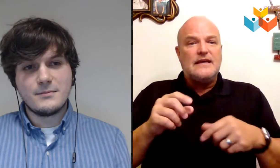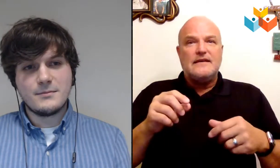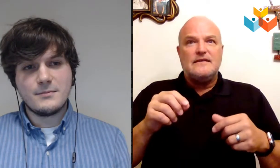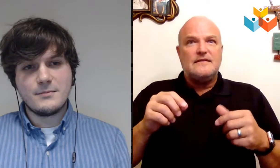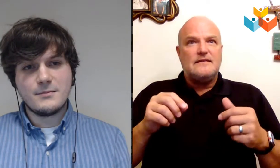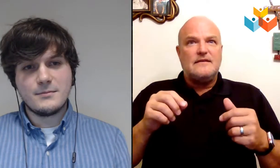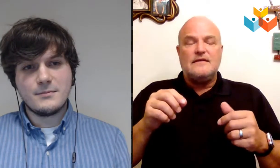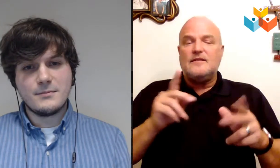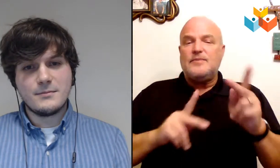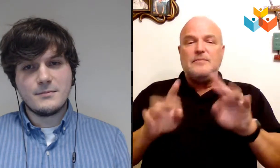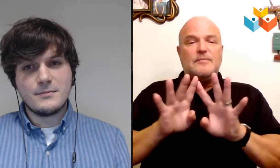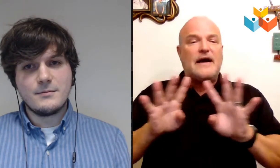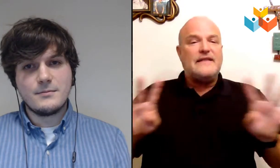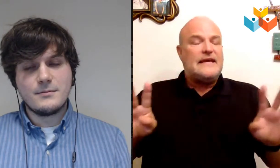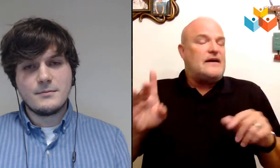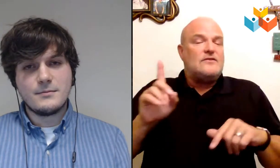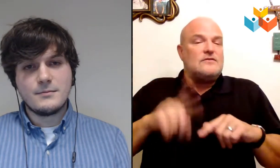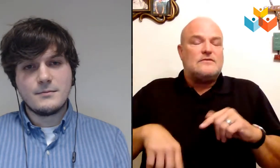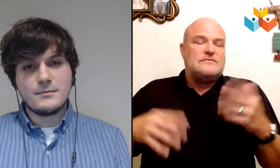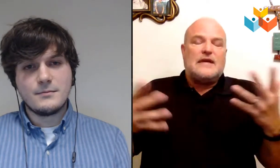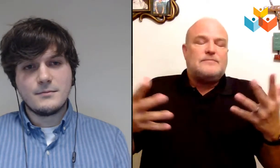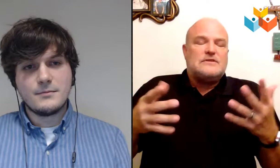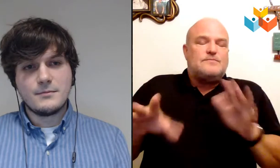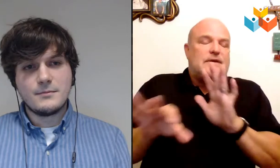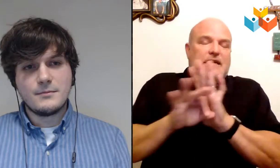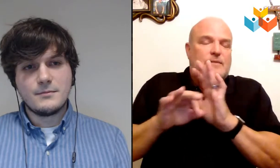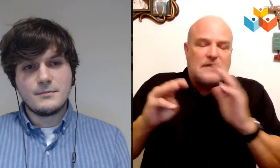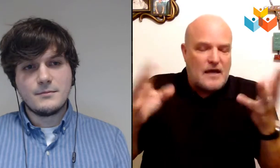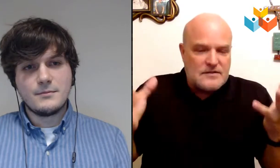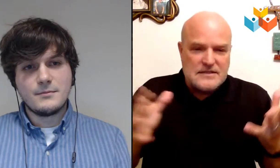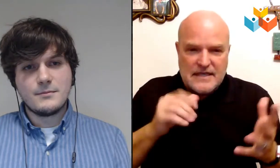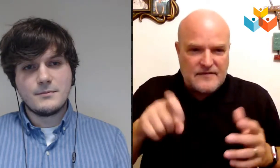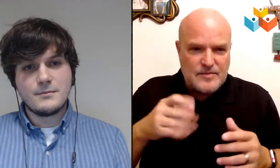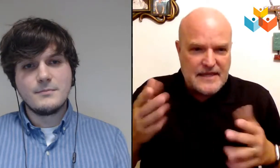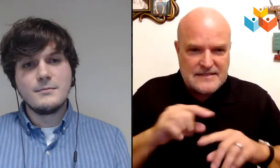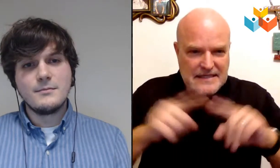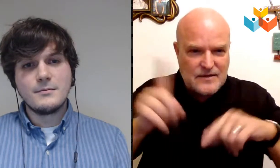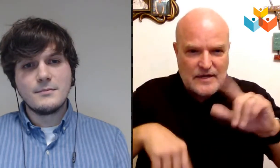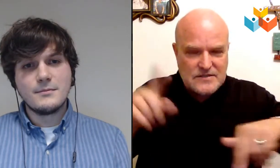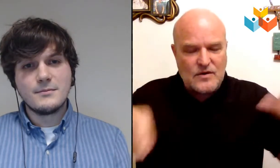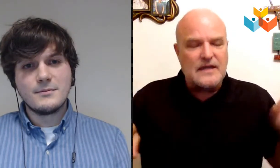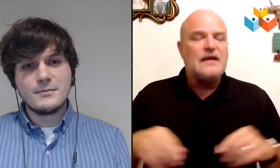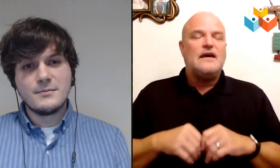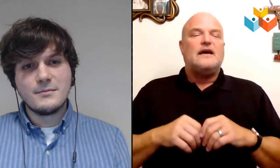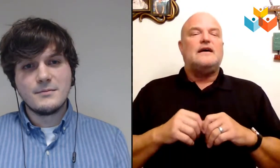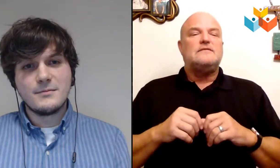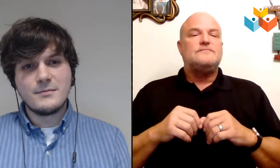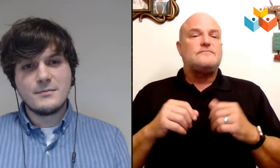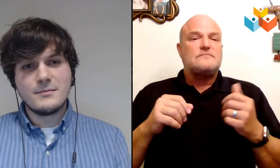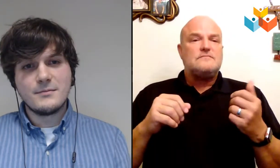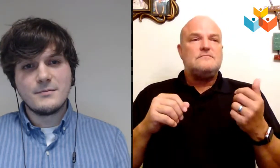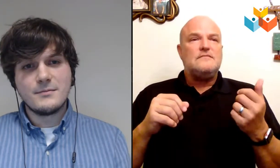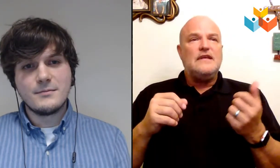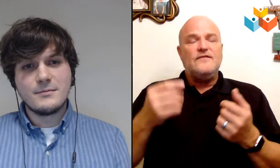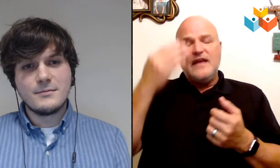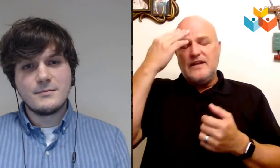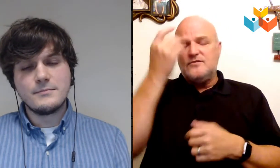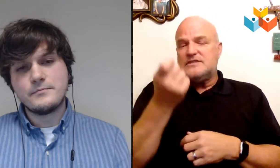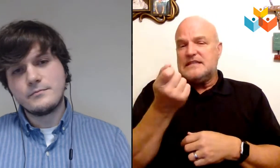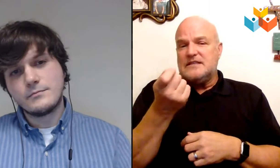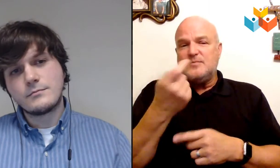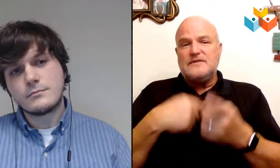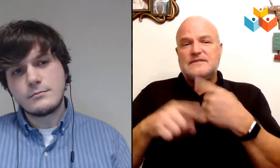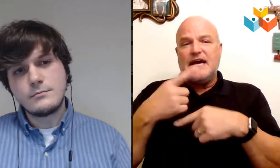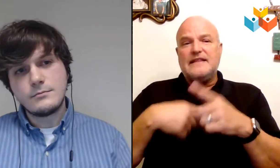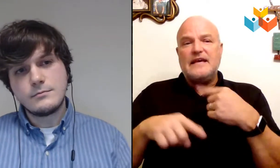McDonald's, the people behind the counter, now I'm just picking McDonald's, it doesn't have to be that, it's any restaurant. If they